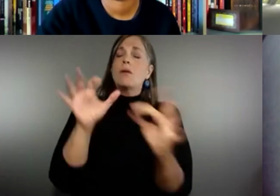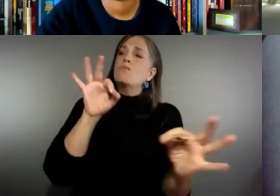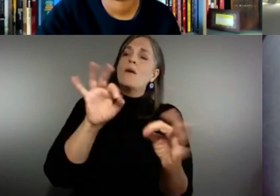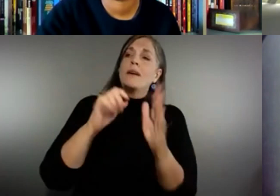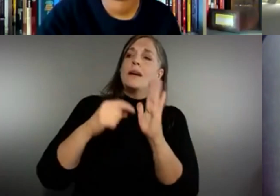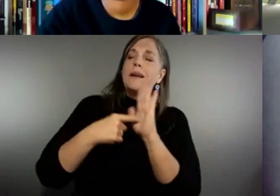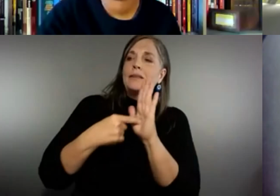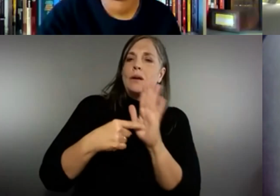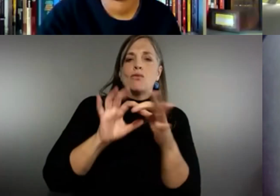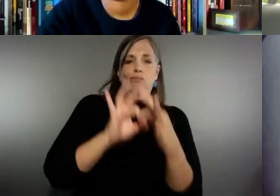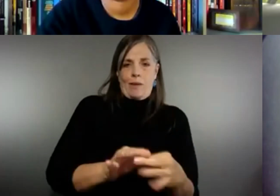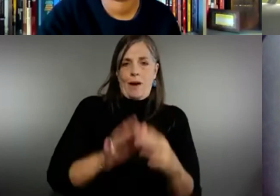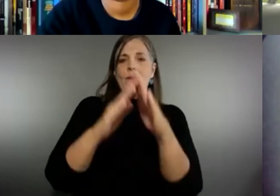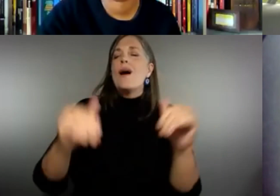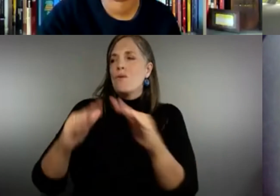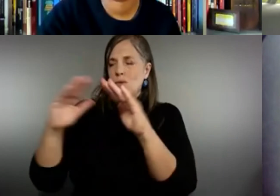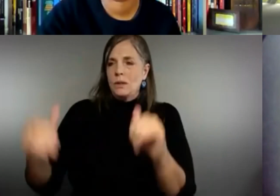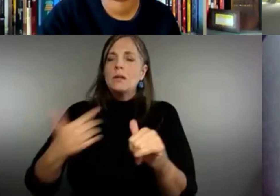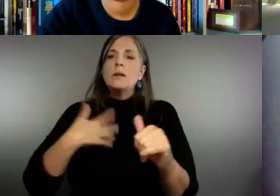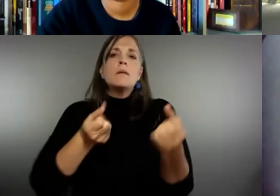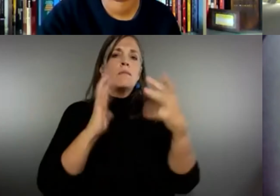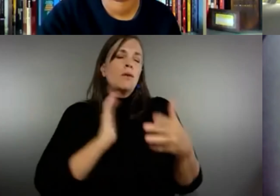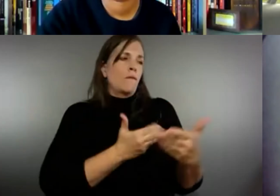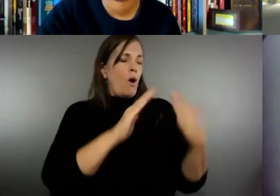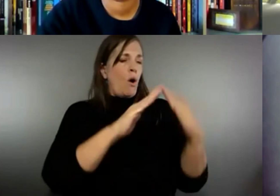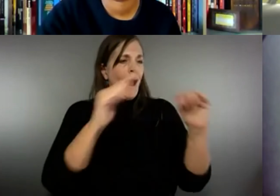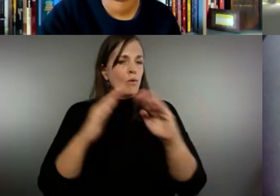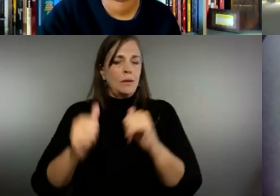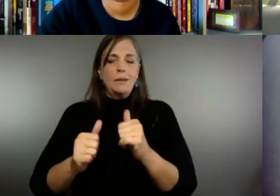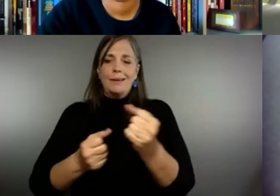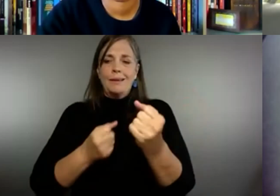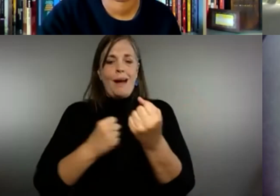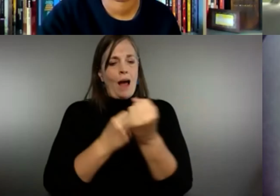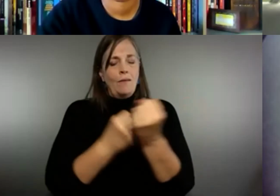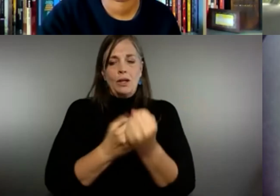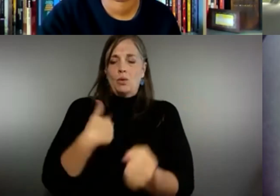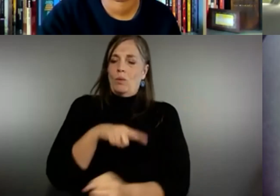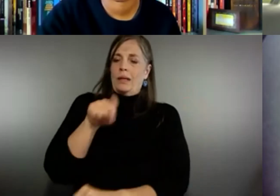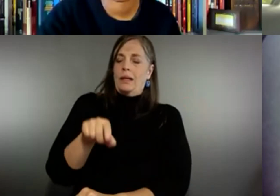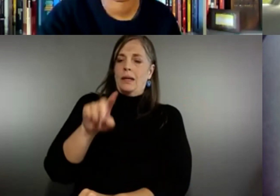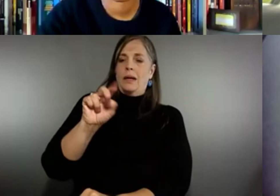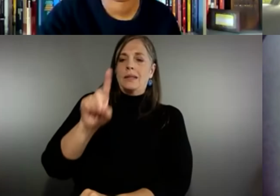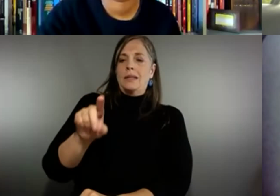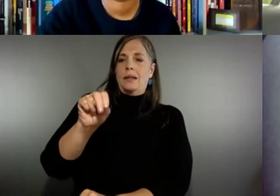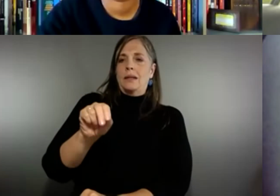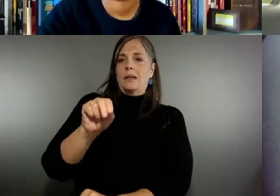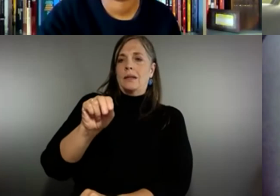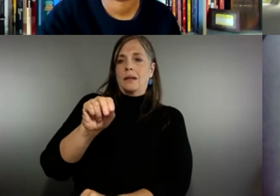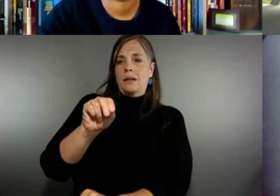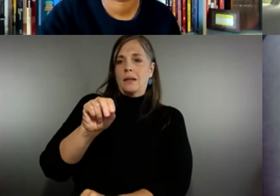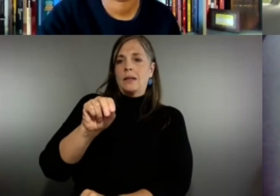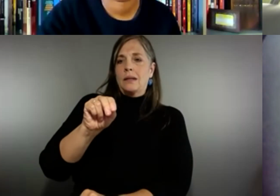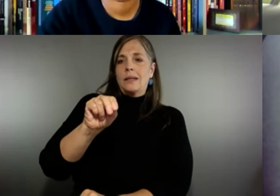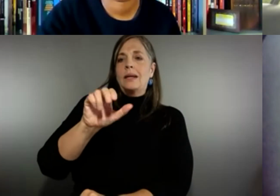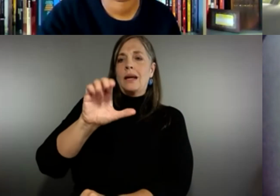housing many of my housing advocates we just need dhcr to assist in giving